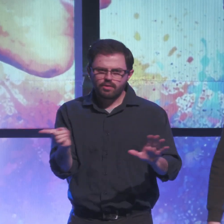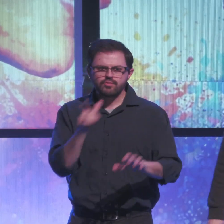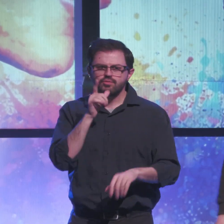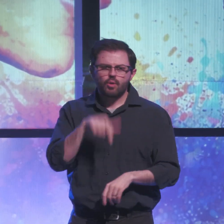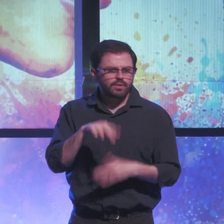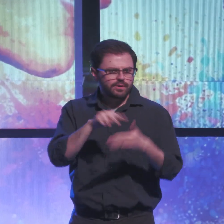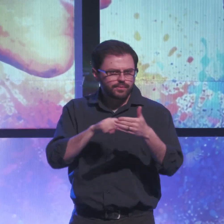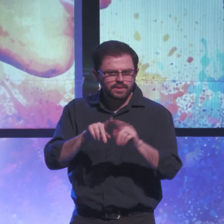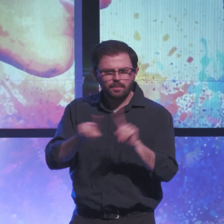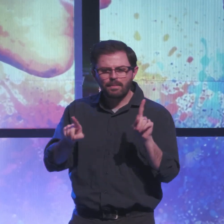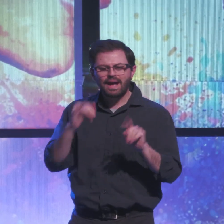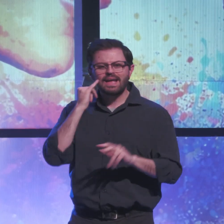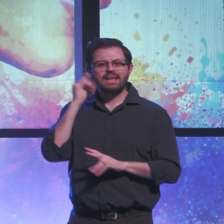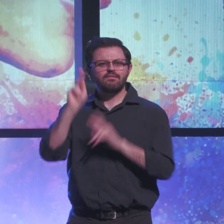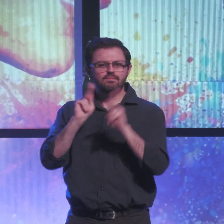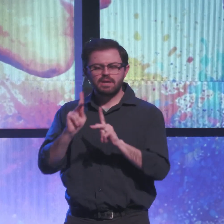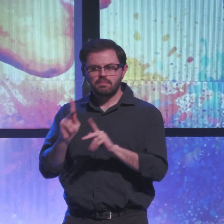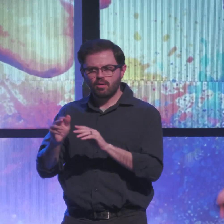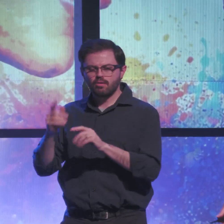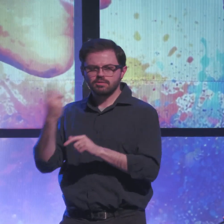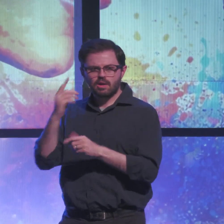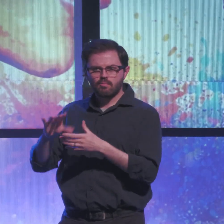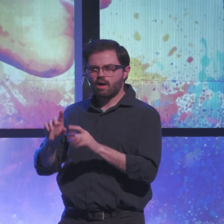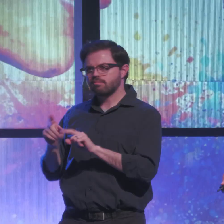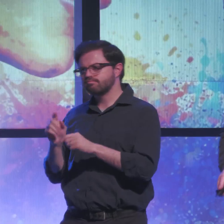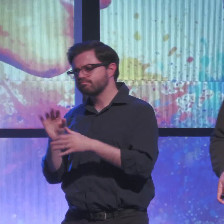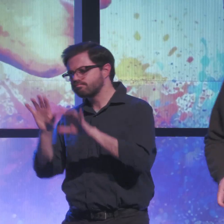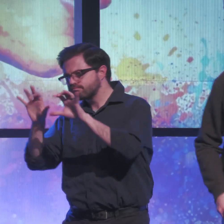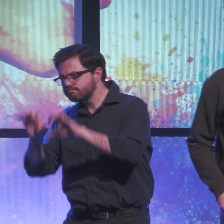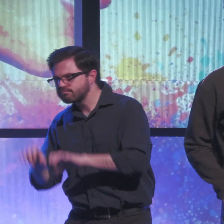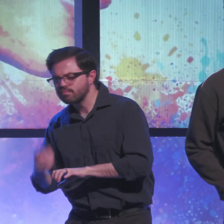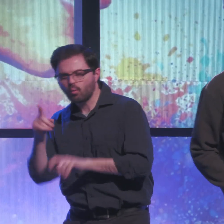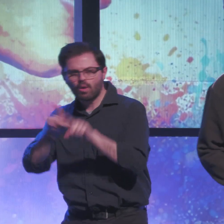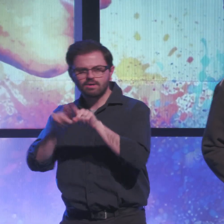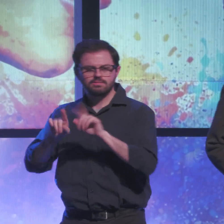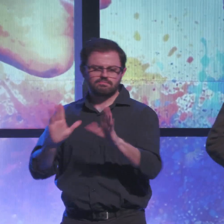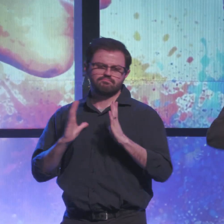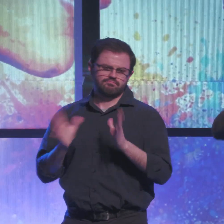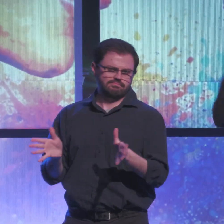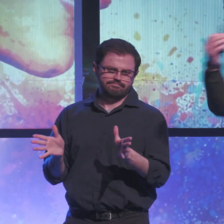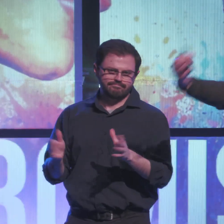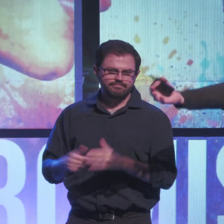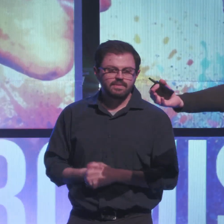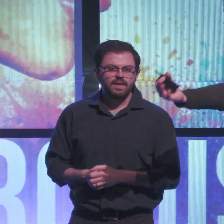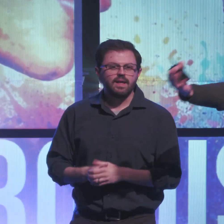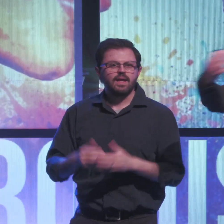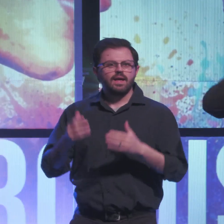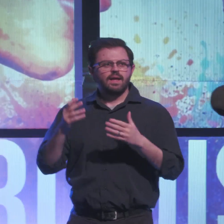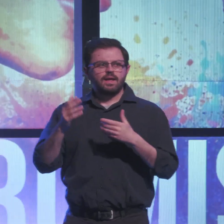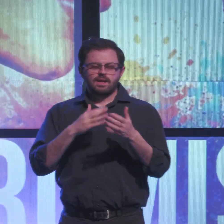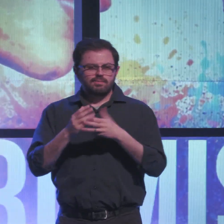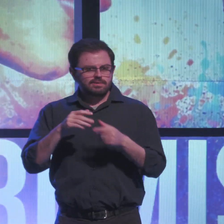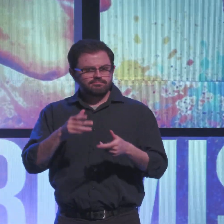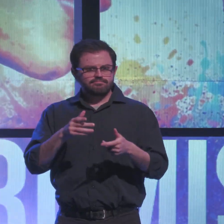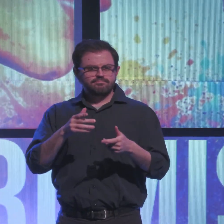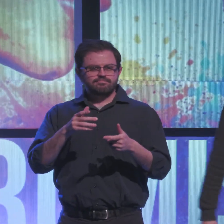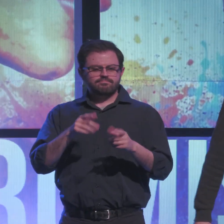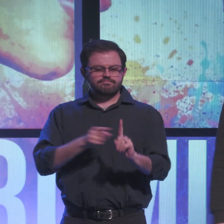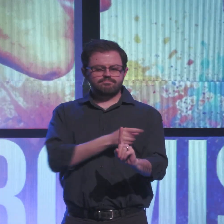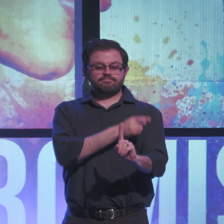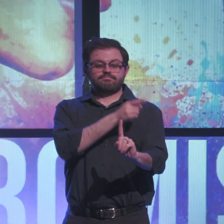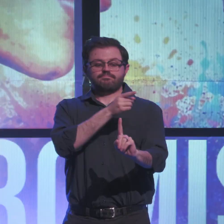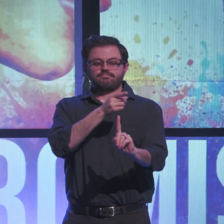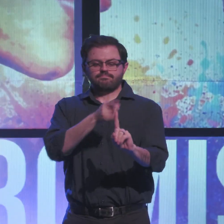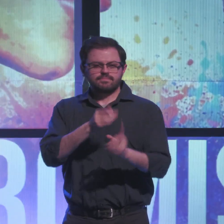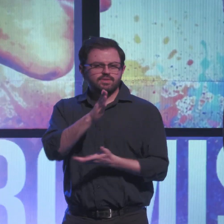But don't freak out if people leave a 1-star review. It's okay. It's all right. So listen, part of the spirituality in which I try to walk out and